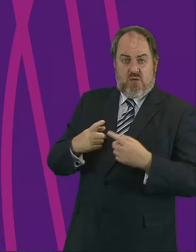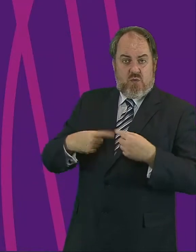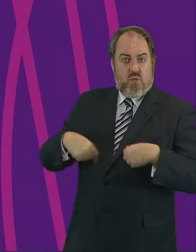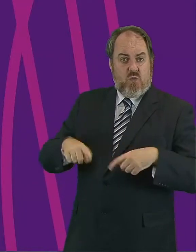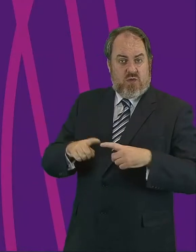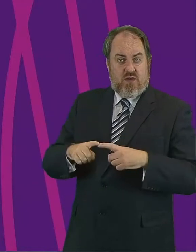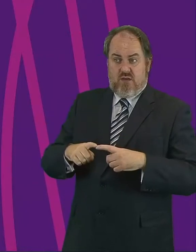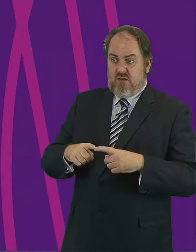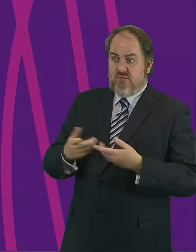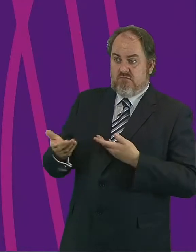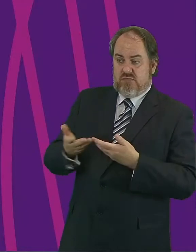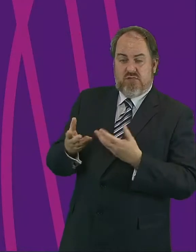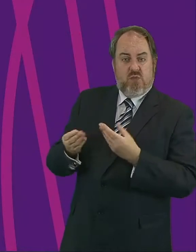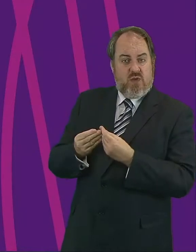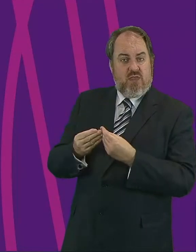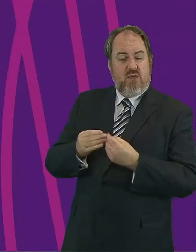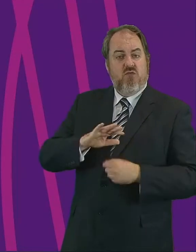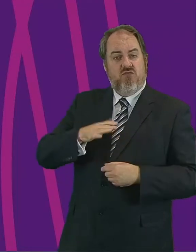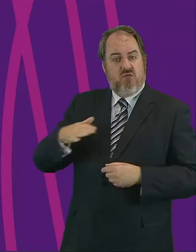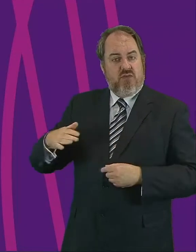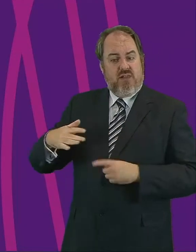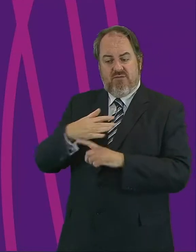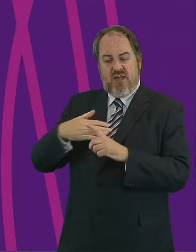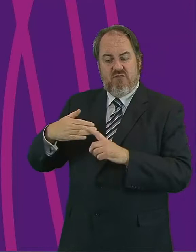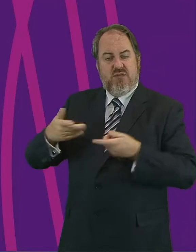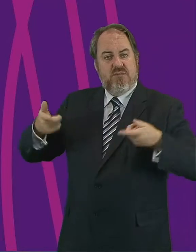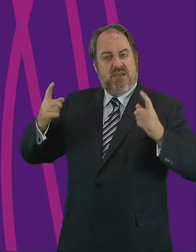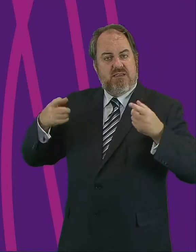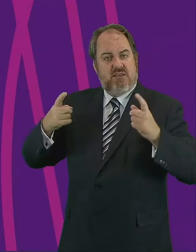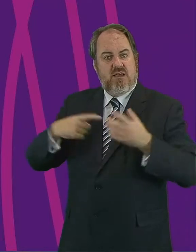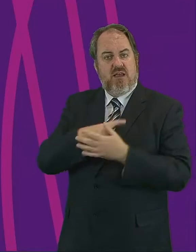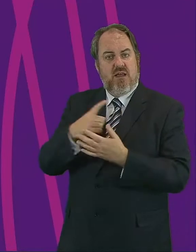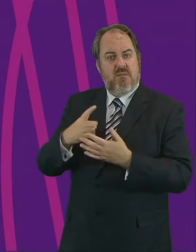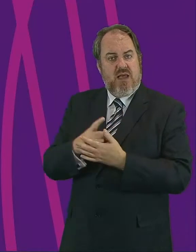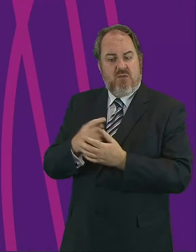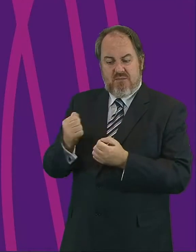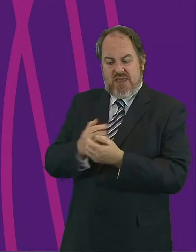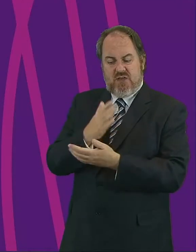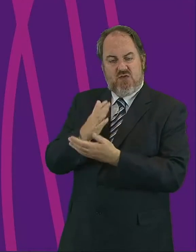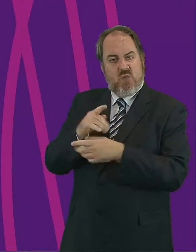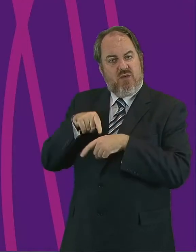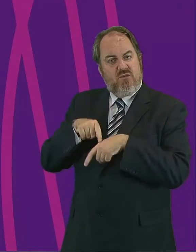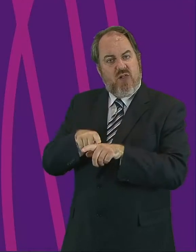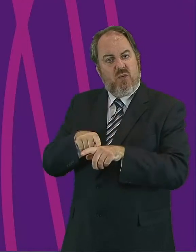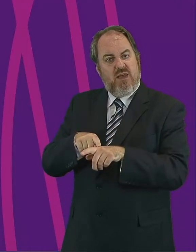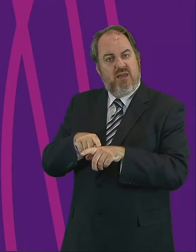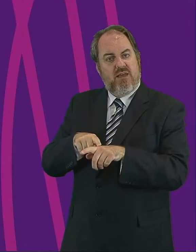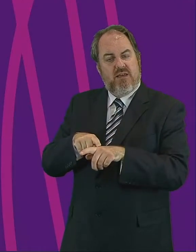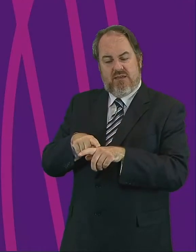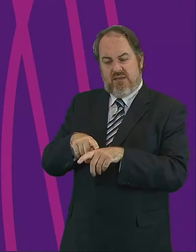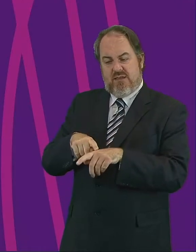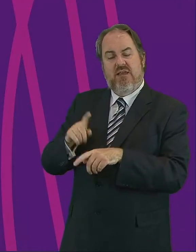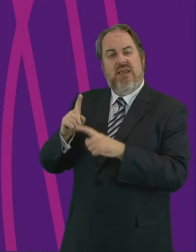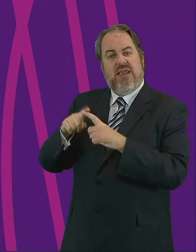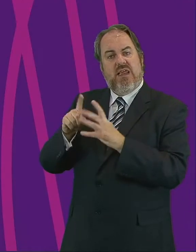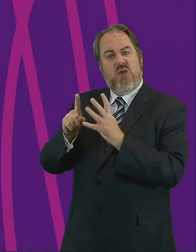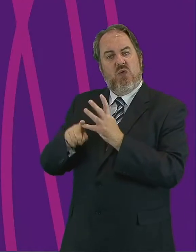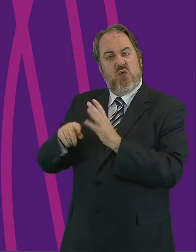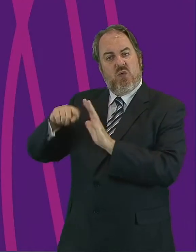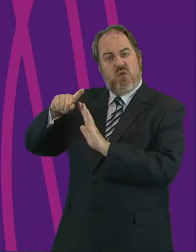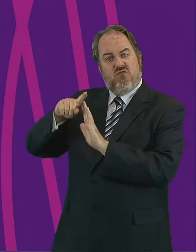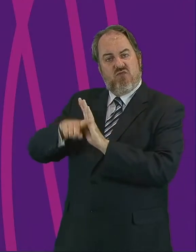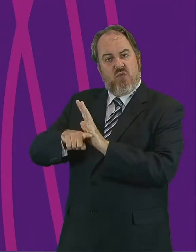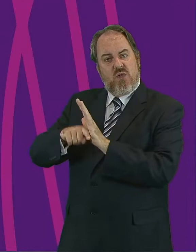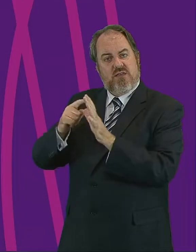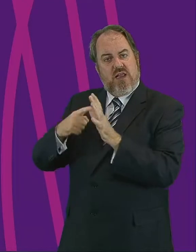me the Continuity Bill, which will have proposals about keeping pace with European environmental regulation. But we should also make sure, and